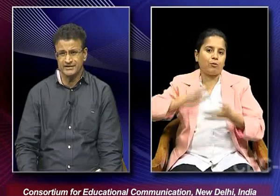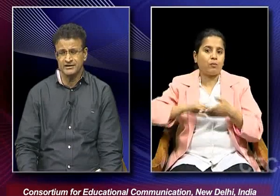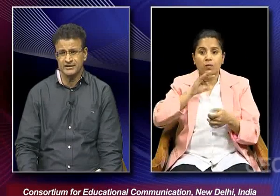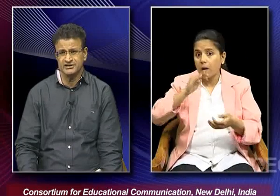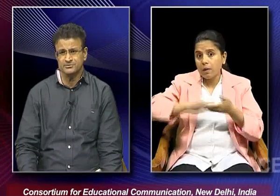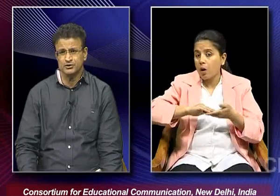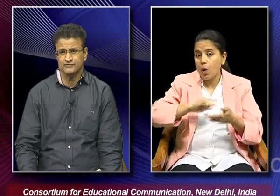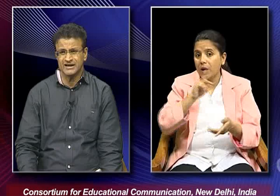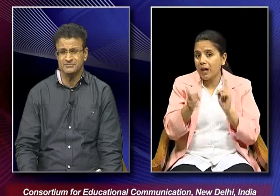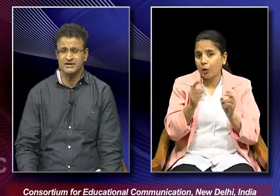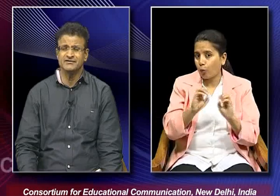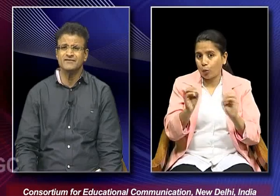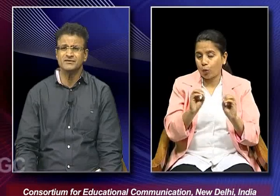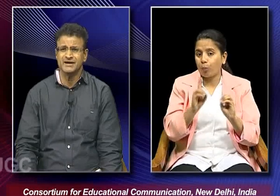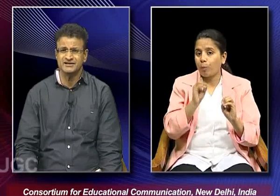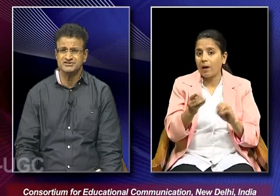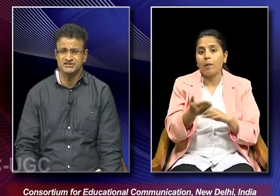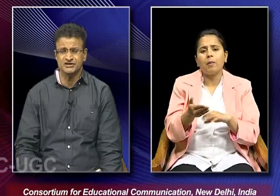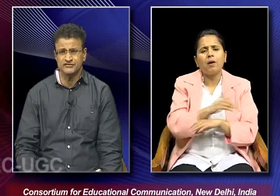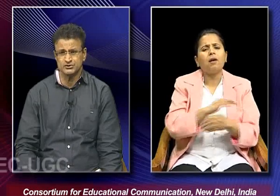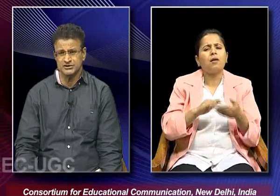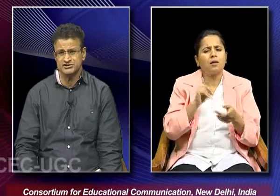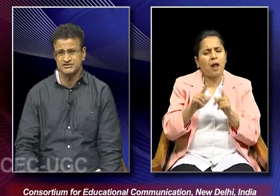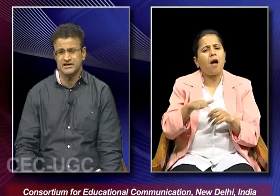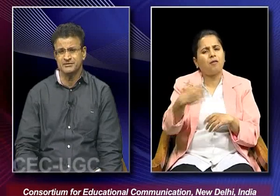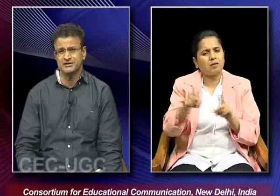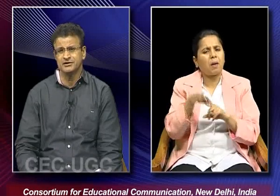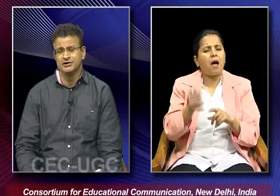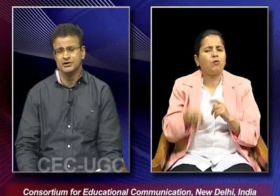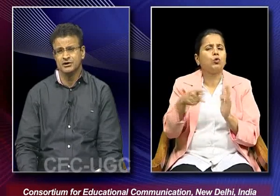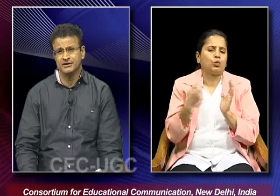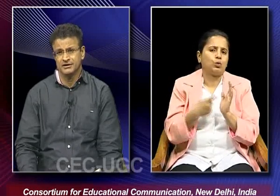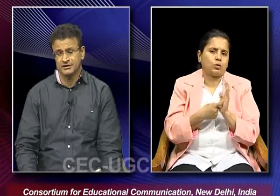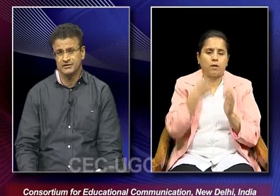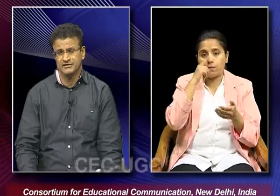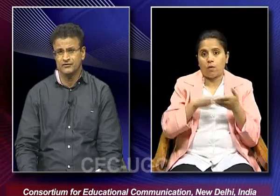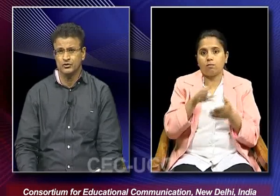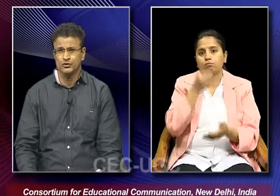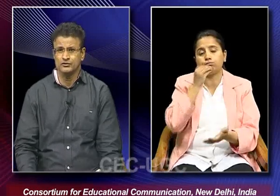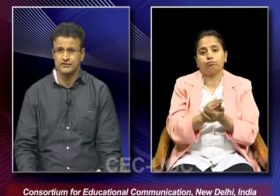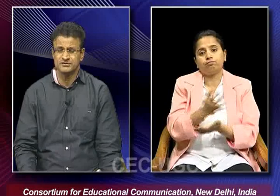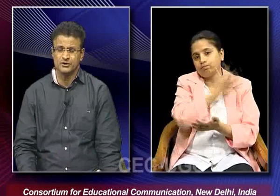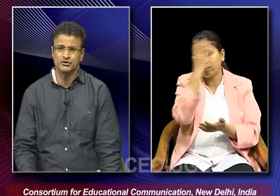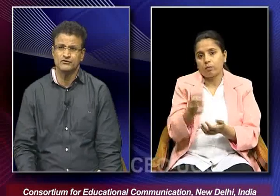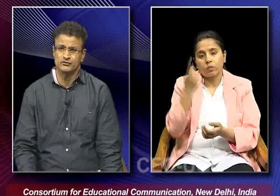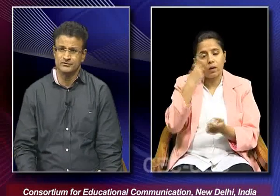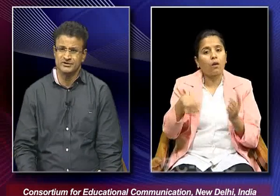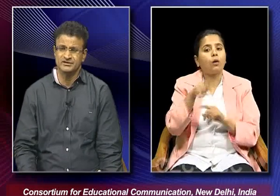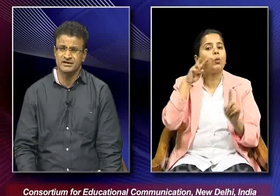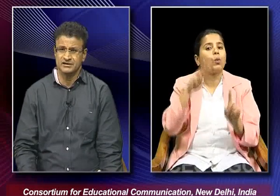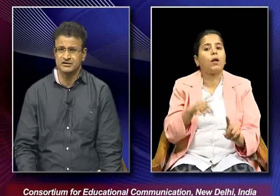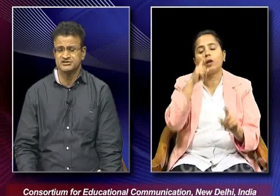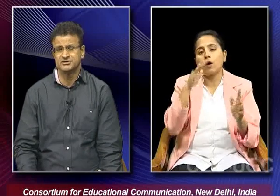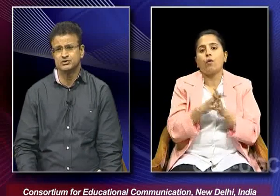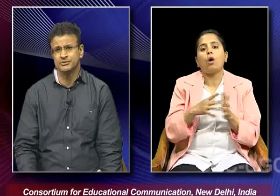married at that point of time, and even after marriage, such kind of rituals which are being in a way followed from the point of view of women,